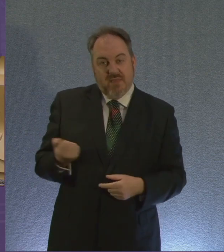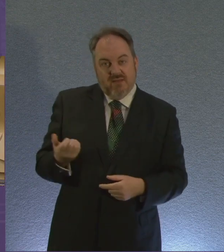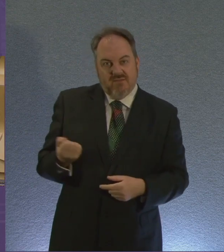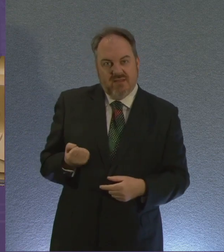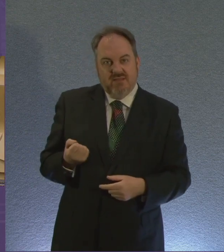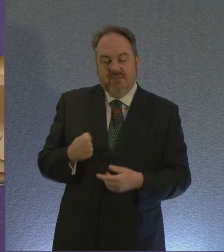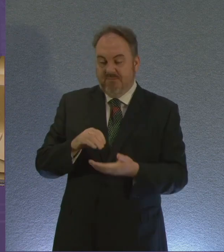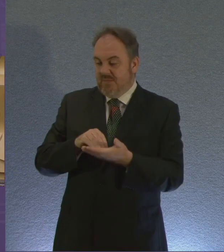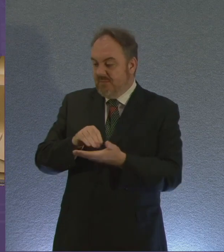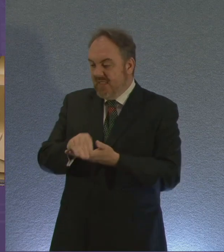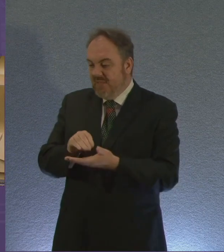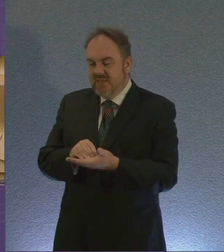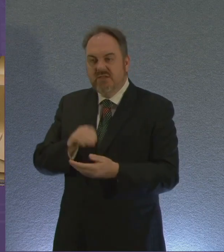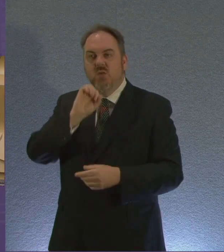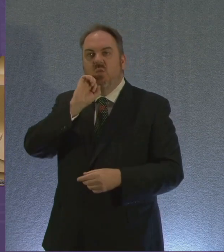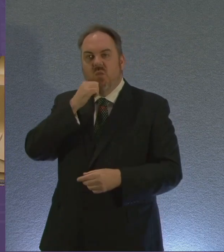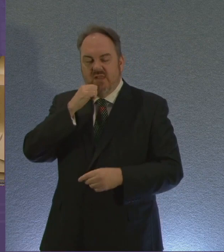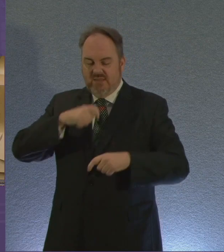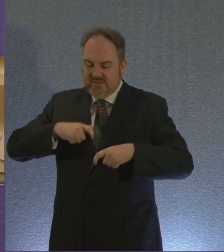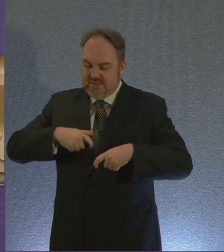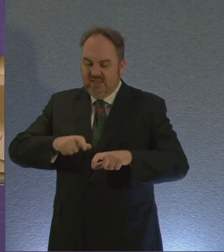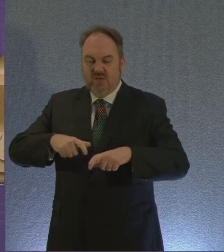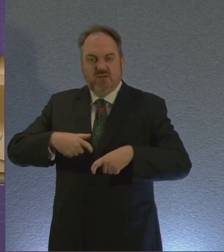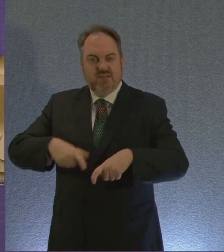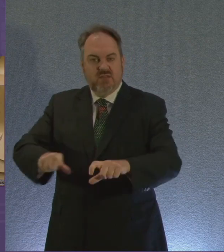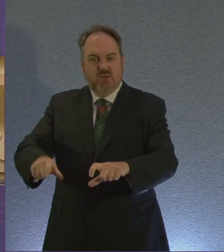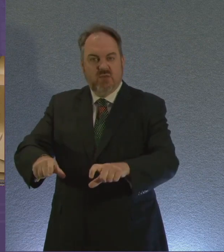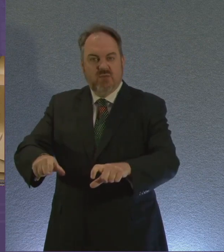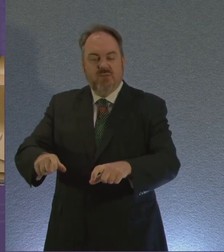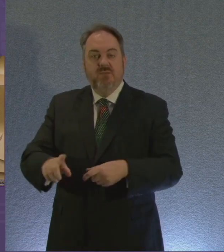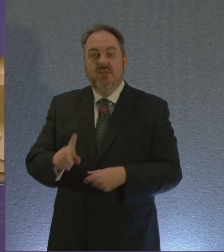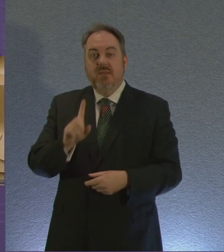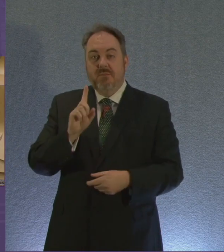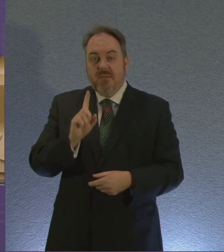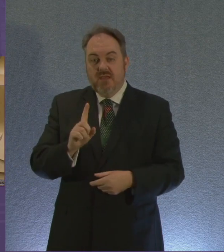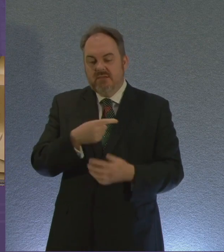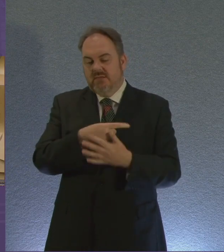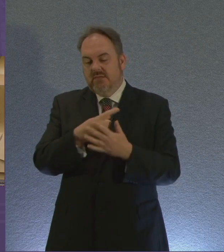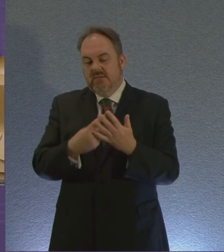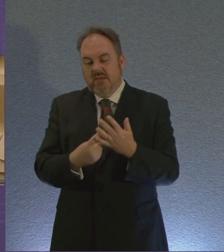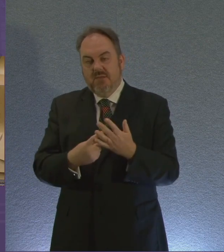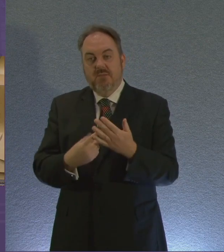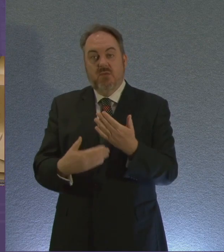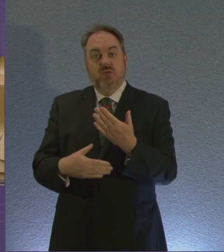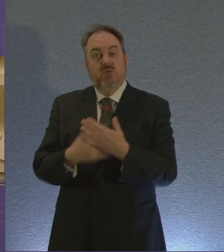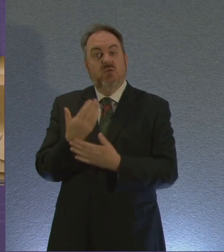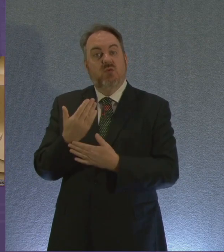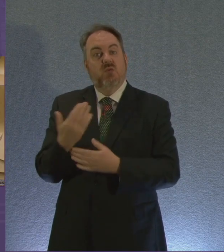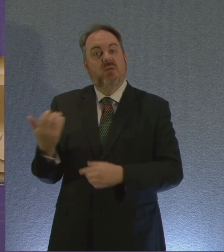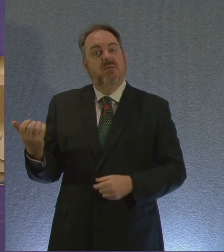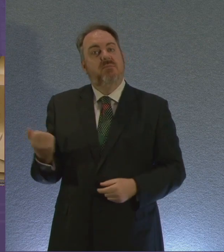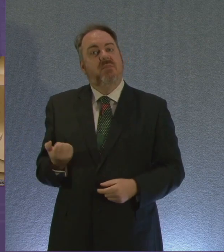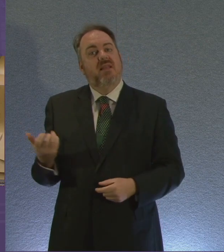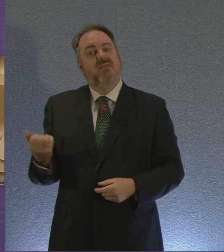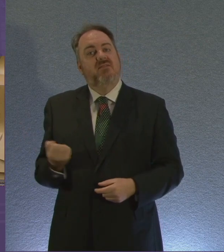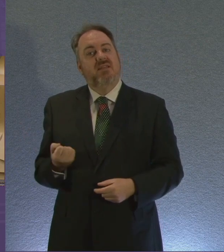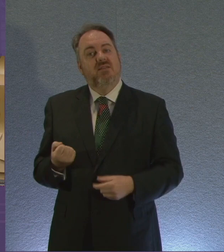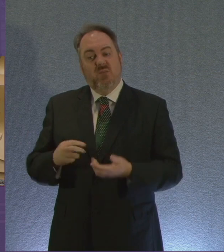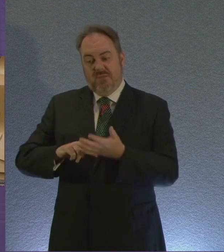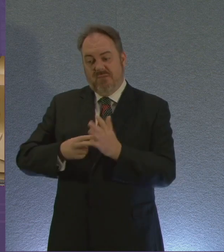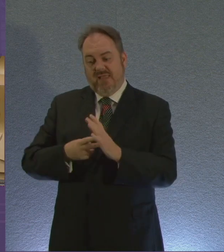still being made. Unfortunately, this is not the case for those benefits we were on track to deliver within the next